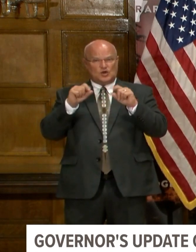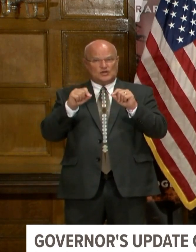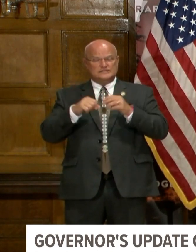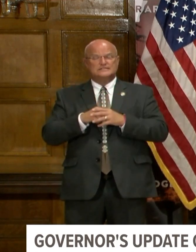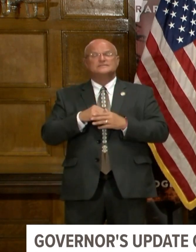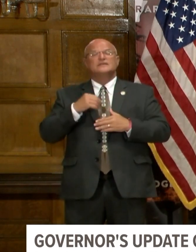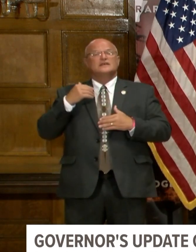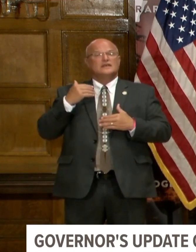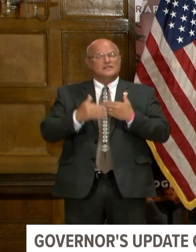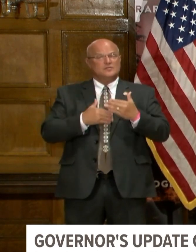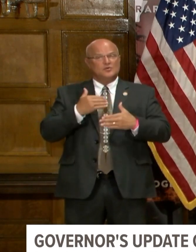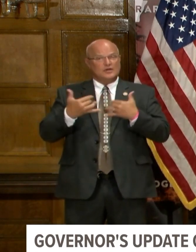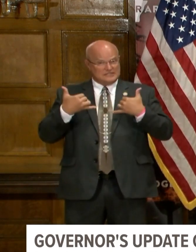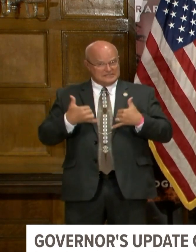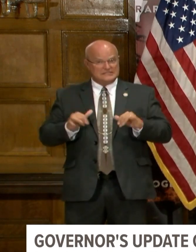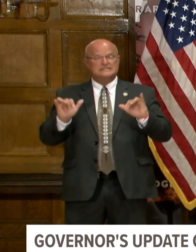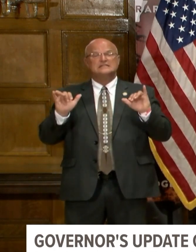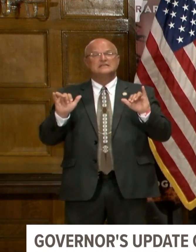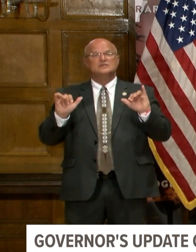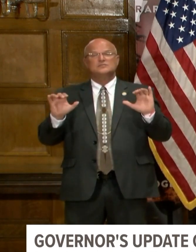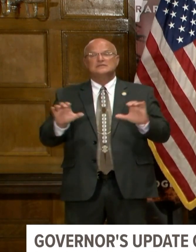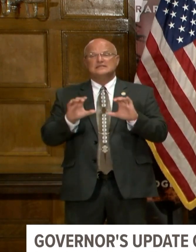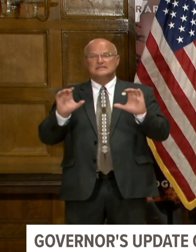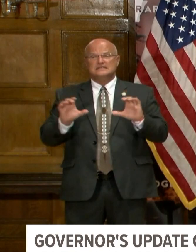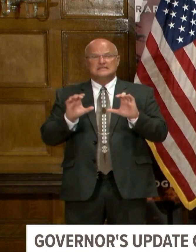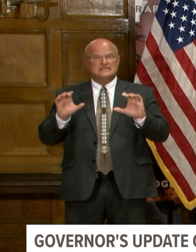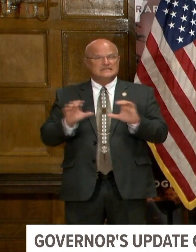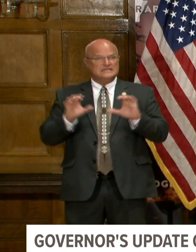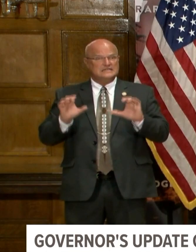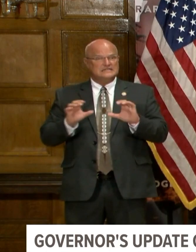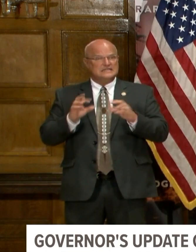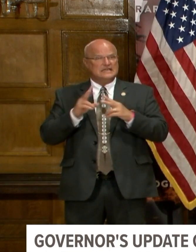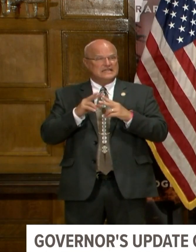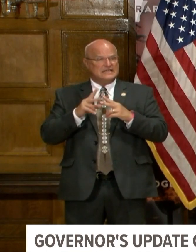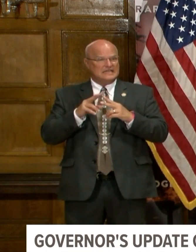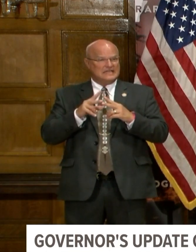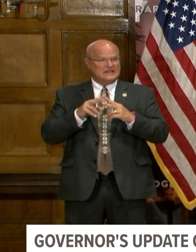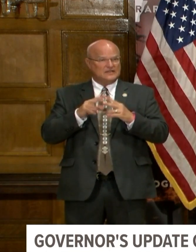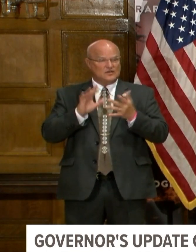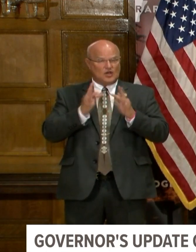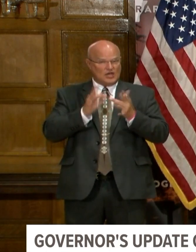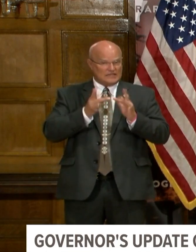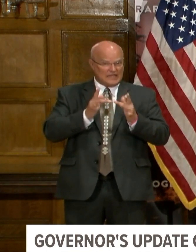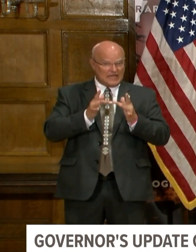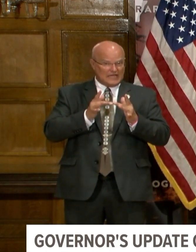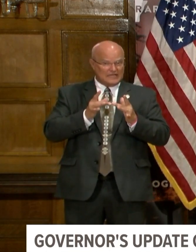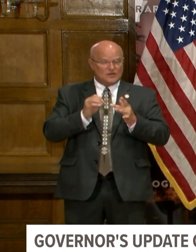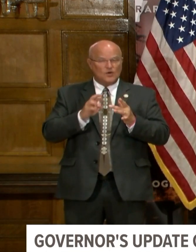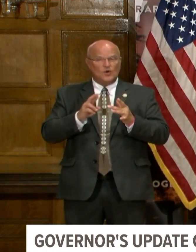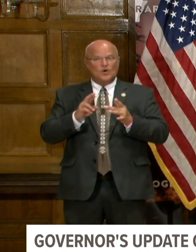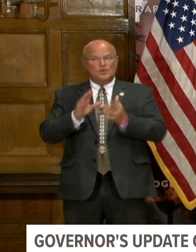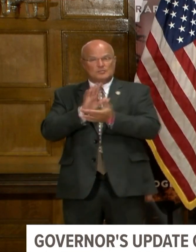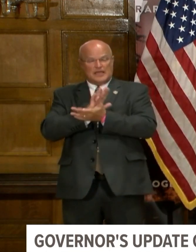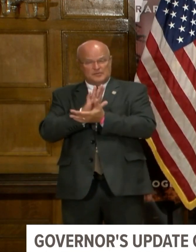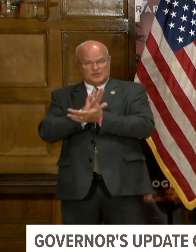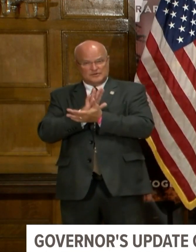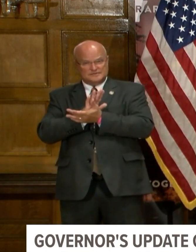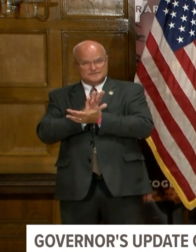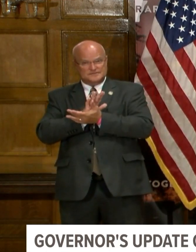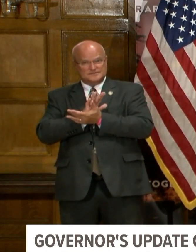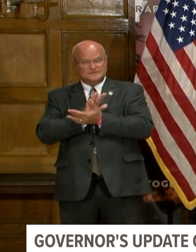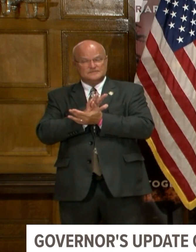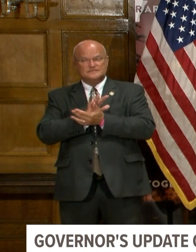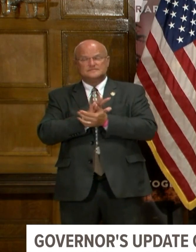The process can still be done either online or by paper.